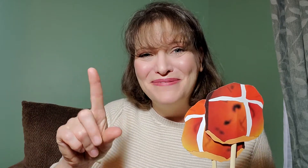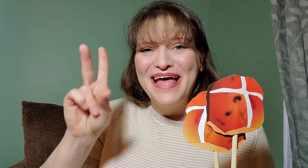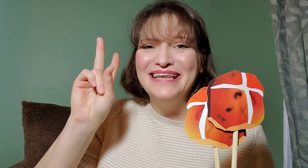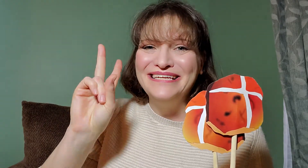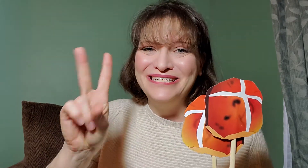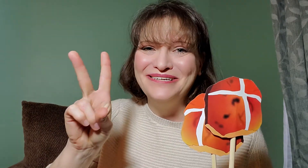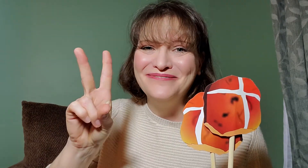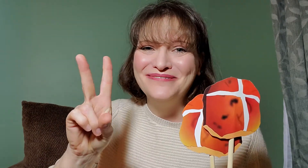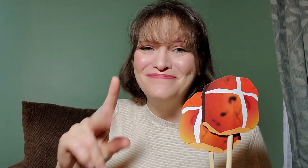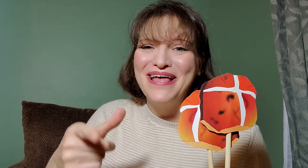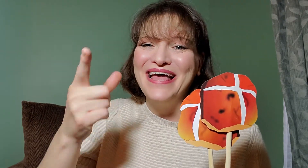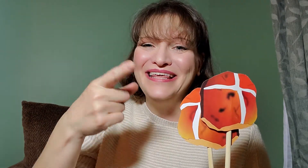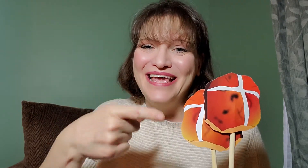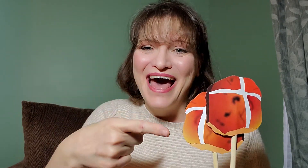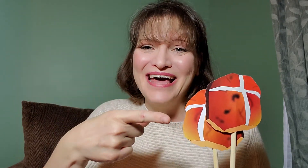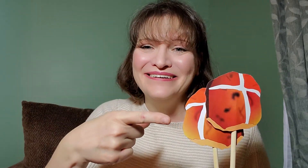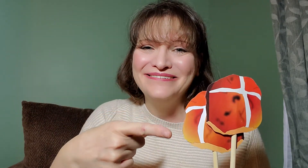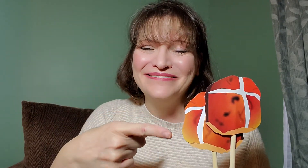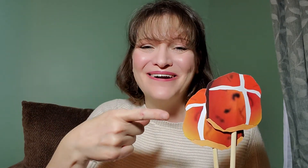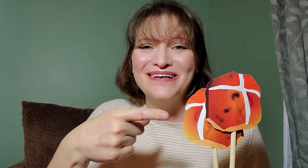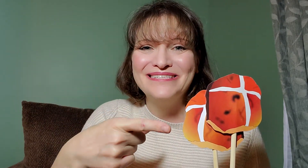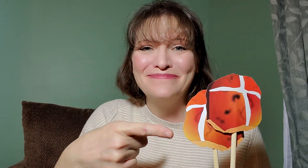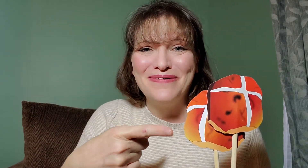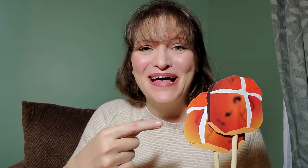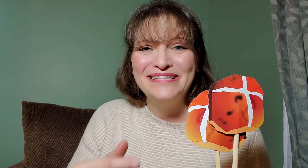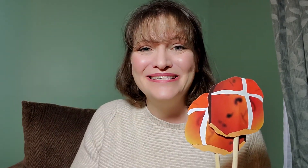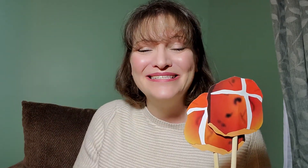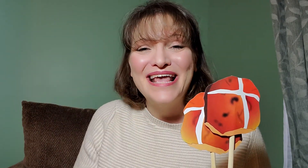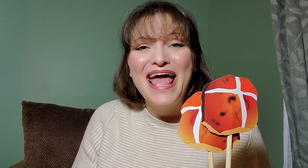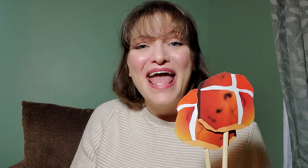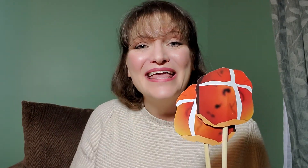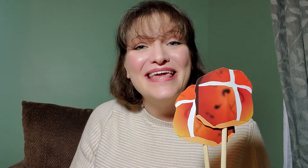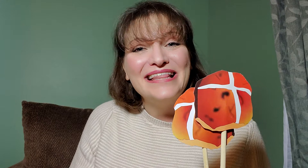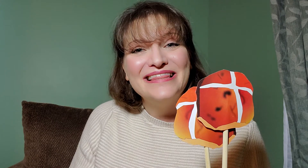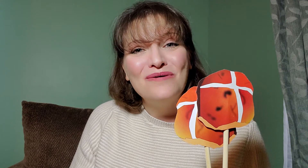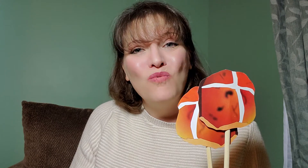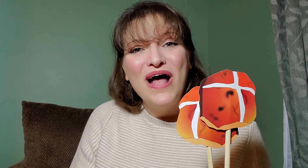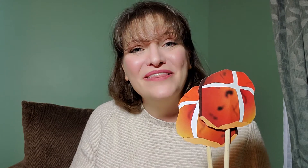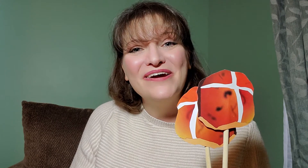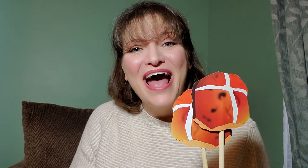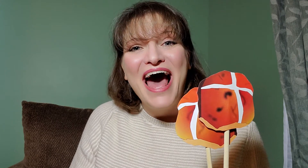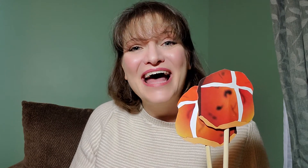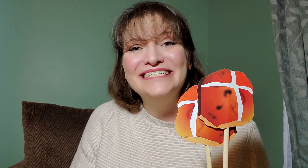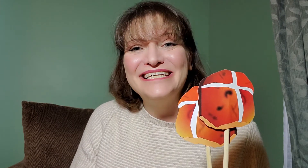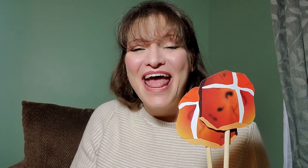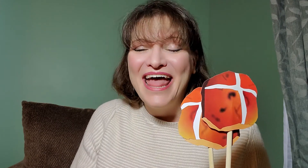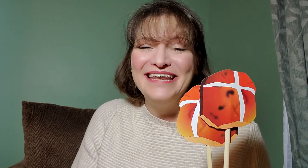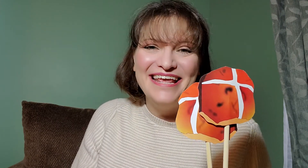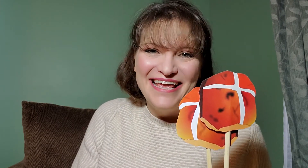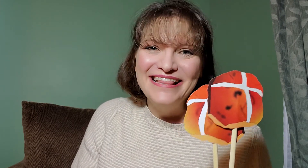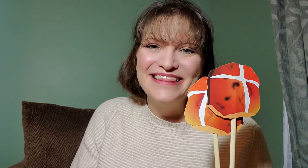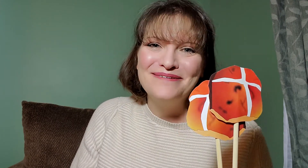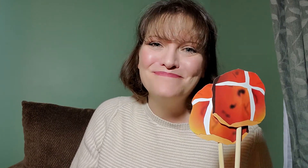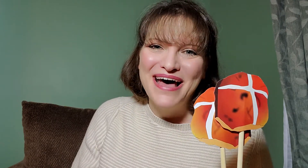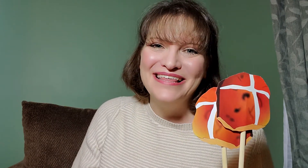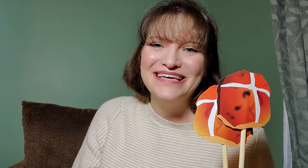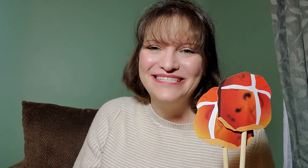penny, two a penny, hot cross buns. Get them while they're hot and eat them by the